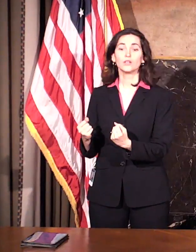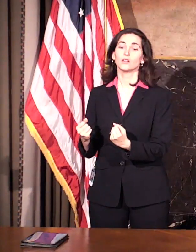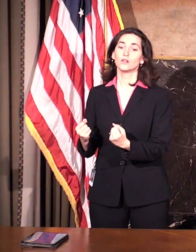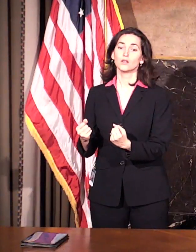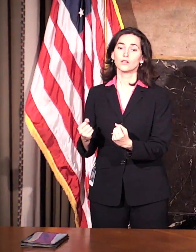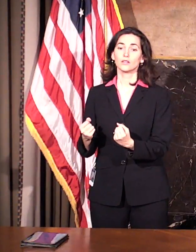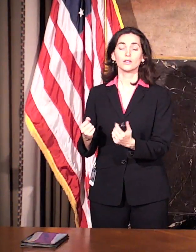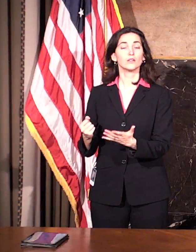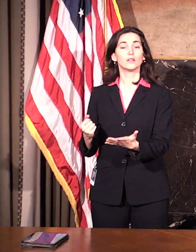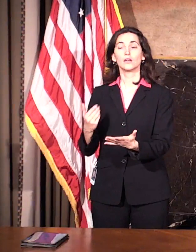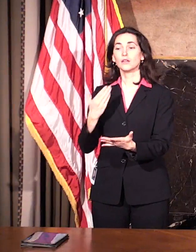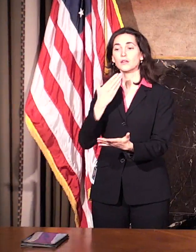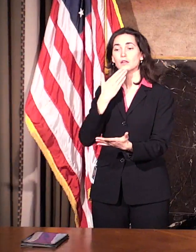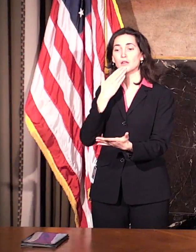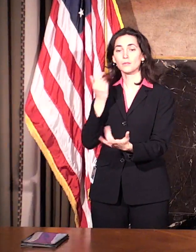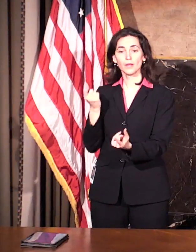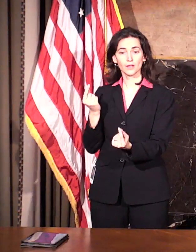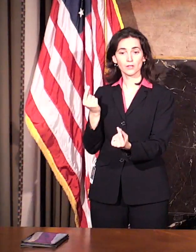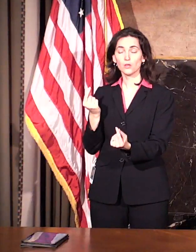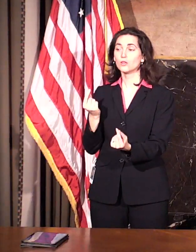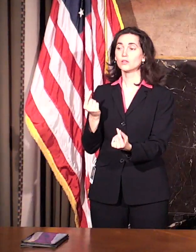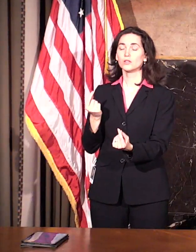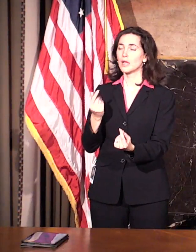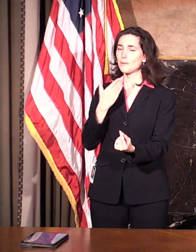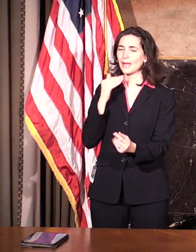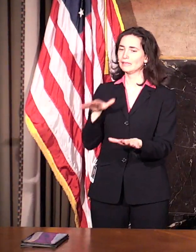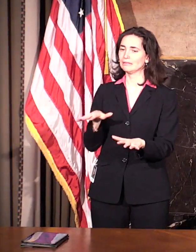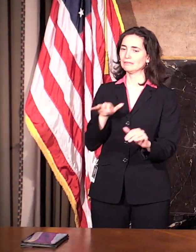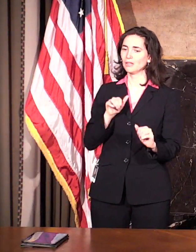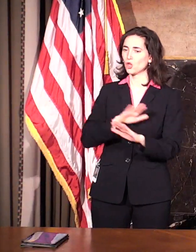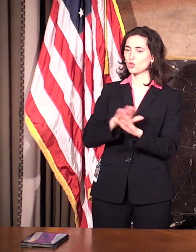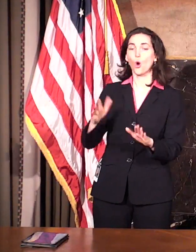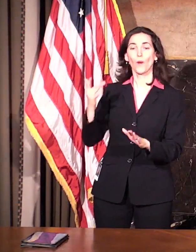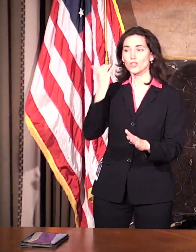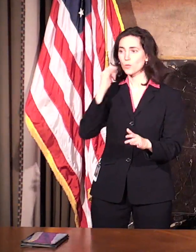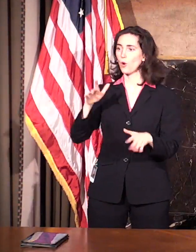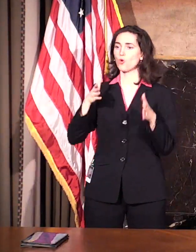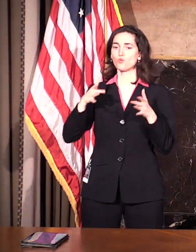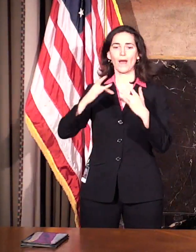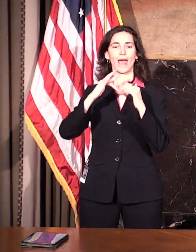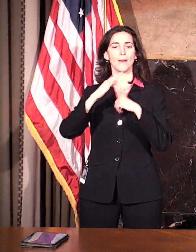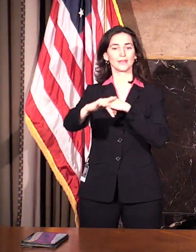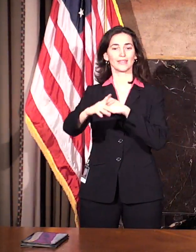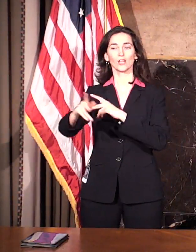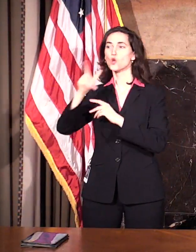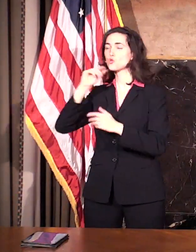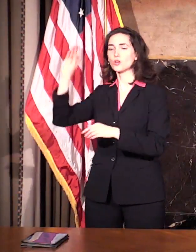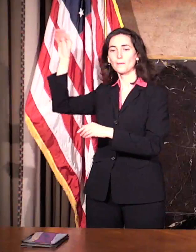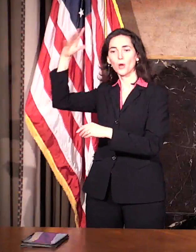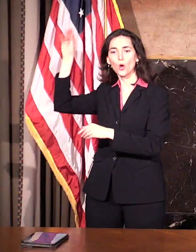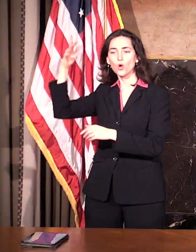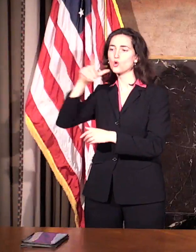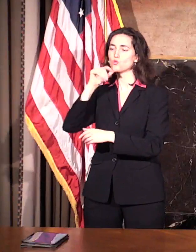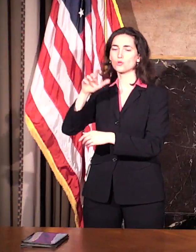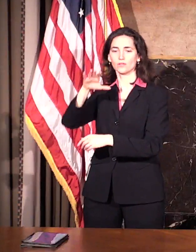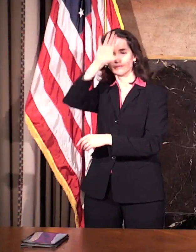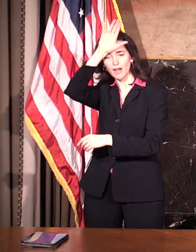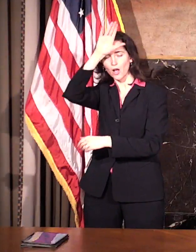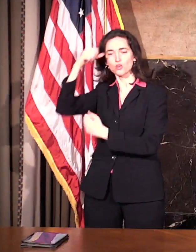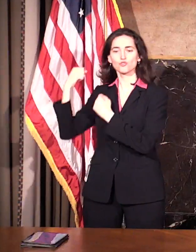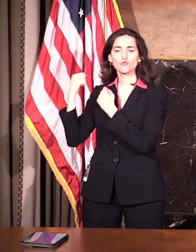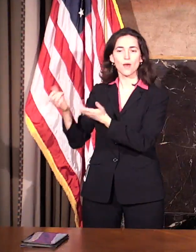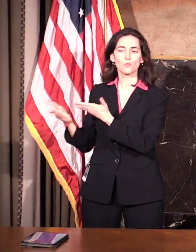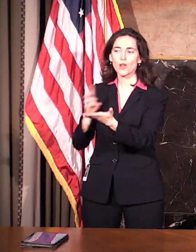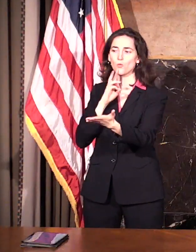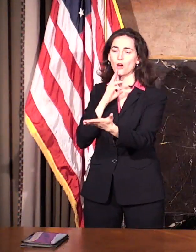emergency responders and people hauling water to places to have a little bit more space to operate out there. So please avoid travel if there's any